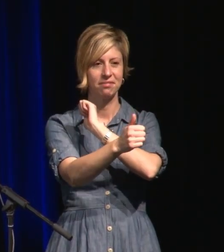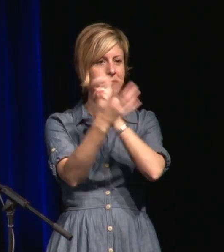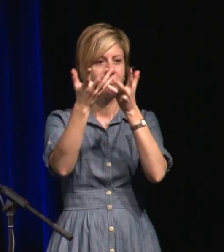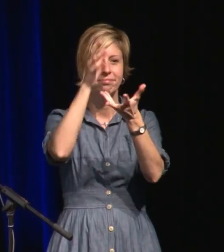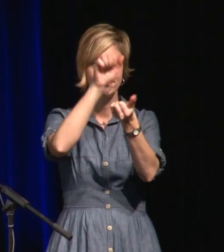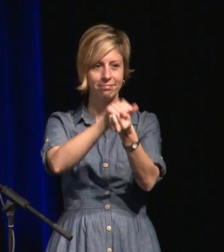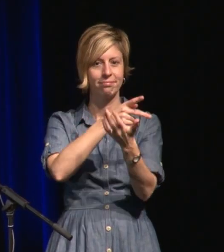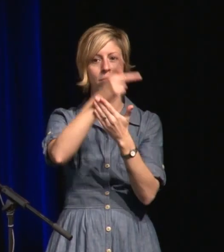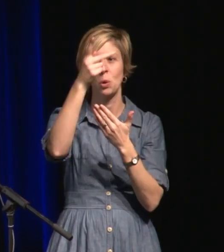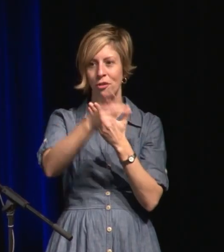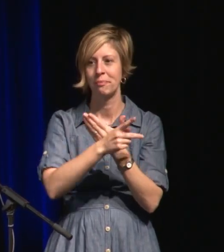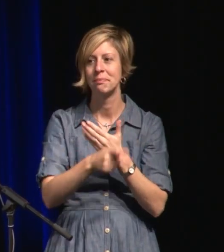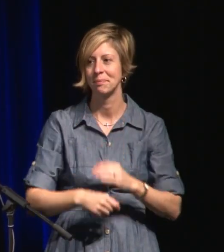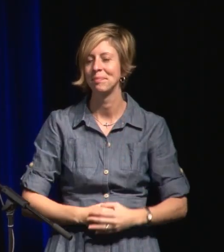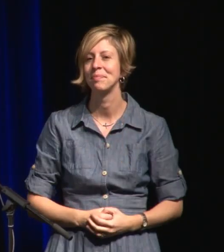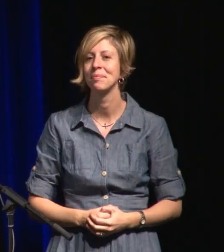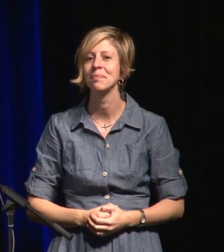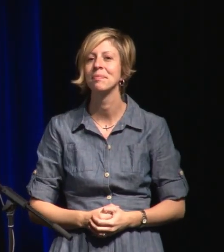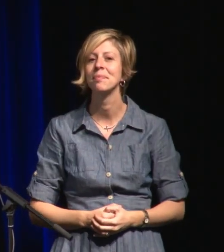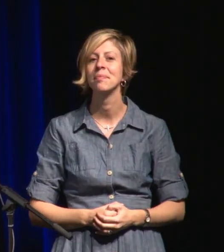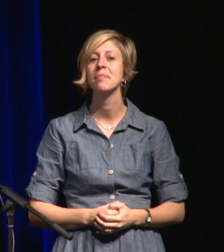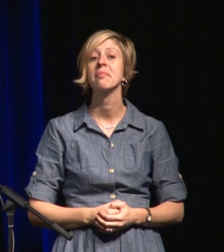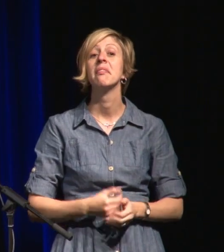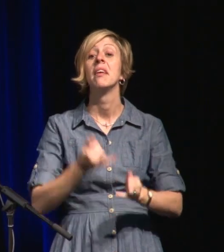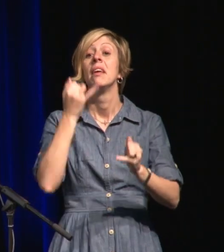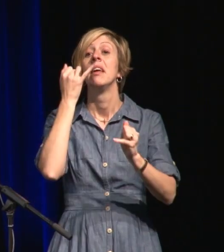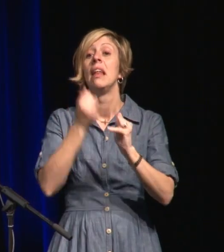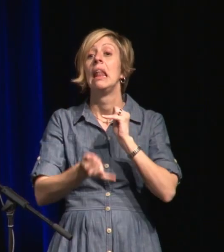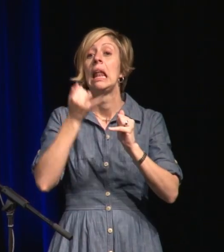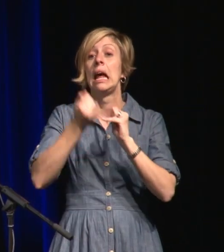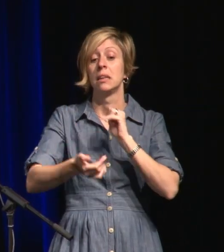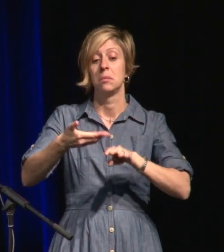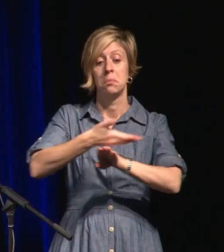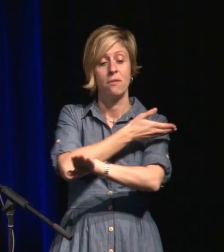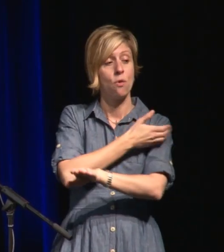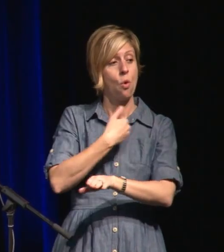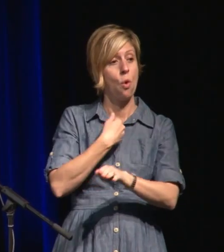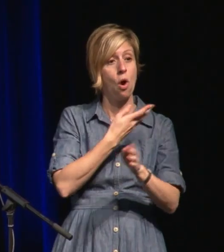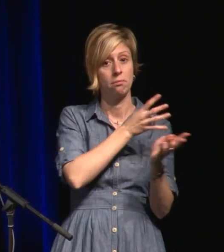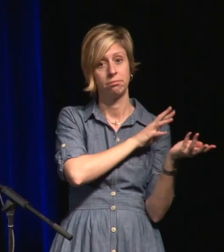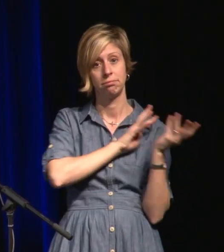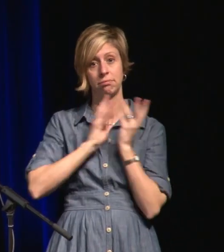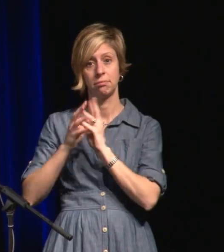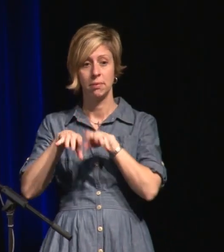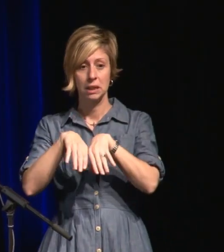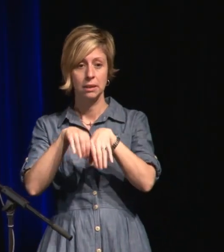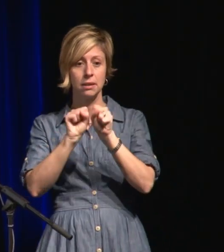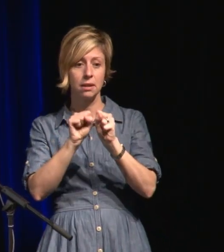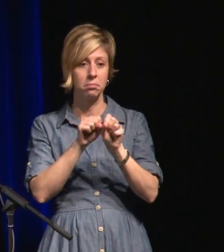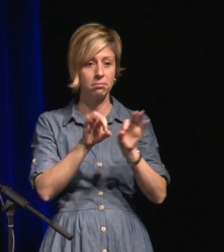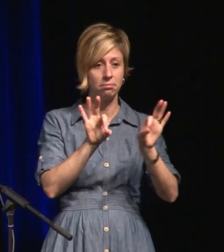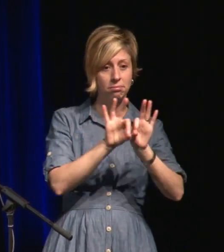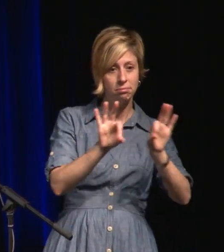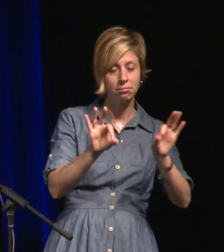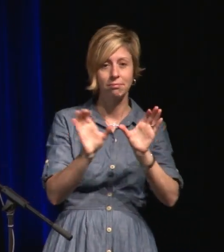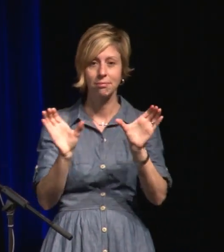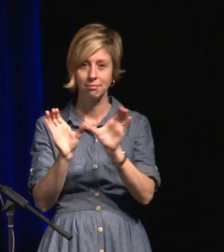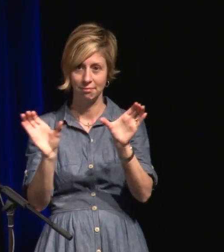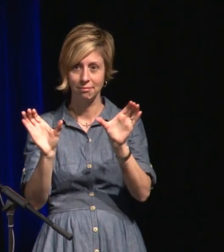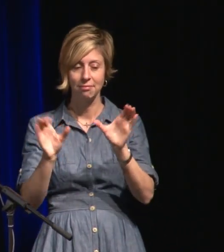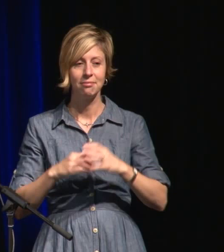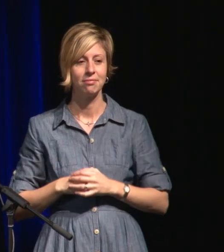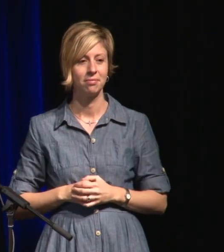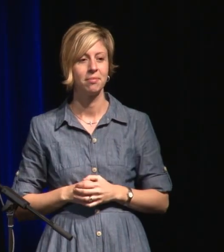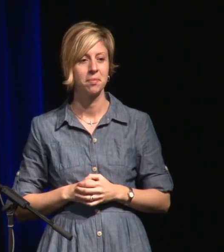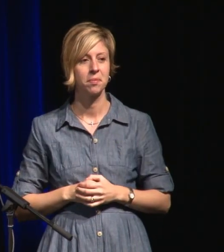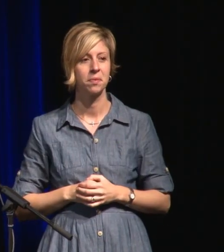program. Finally, before we begin presenting your hard-earned credentials, I want to acknowledge another important